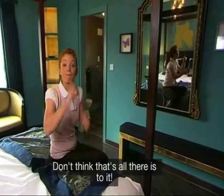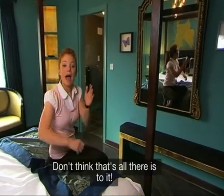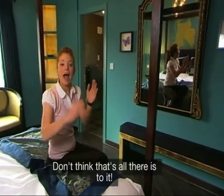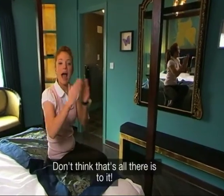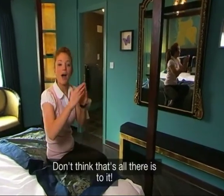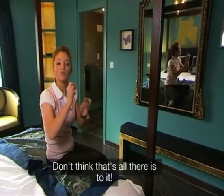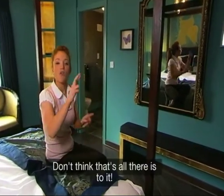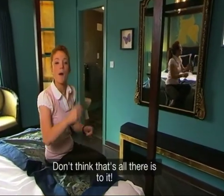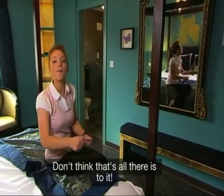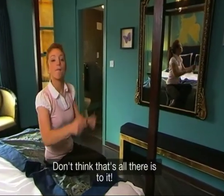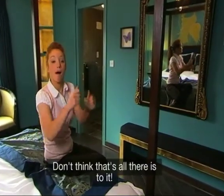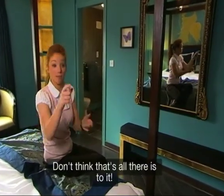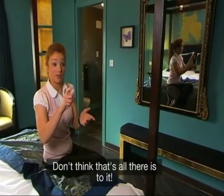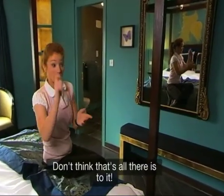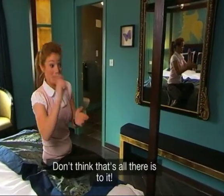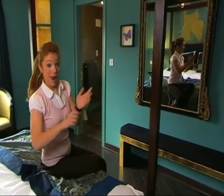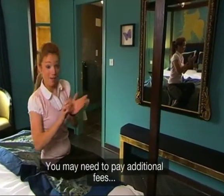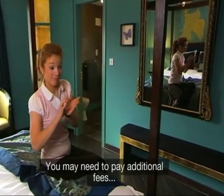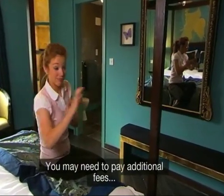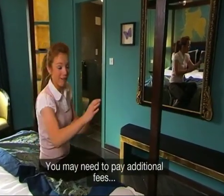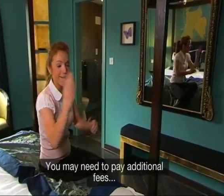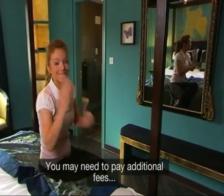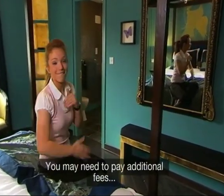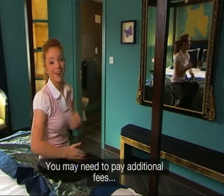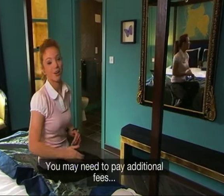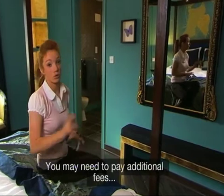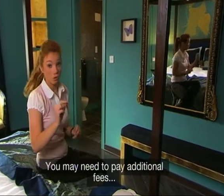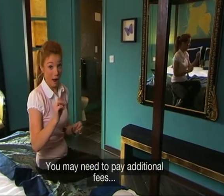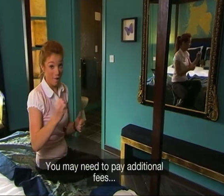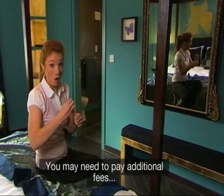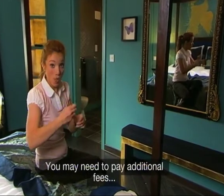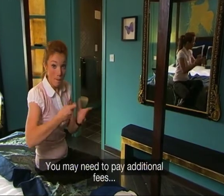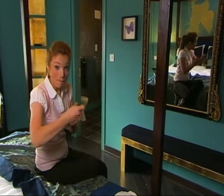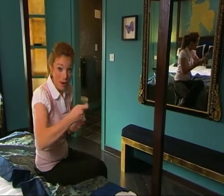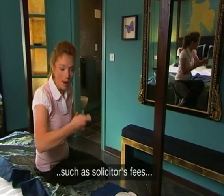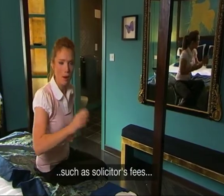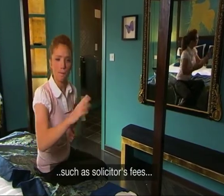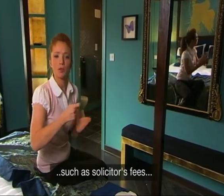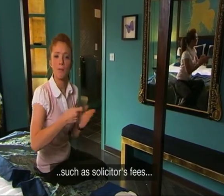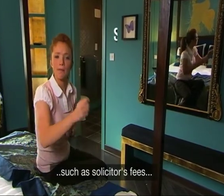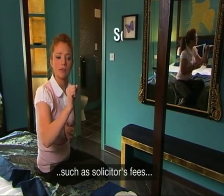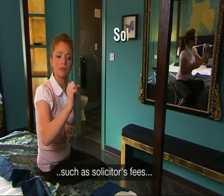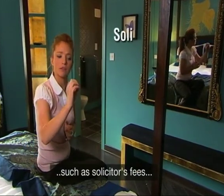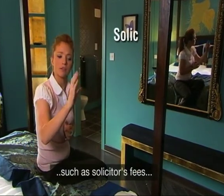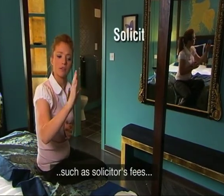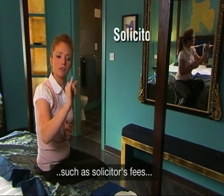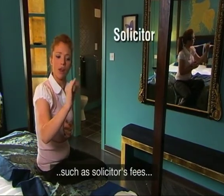Don't think that's all there is to it. You may need to pay additional fees, such as solicitor's fees,